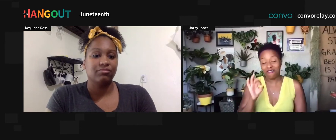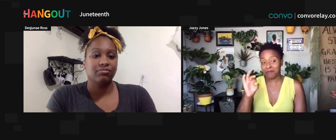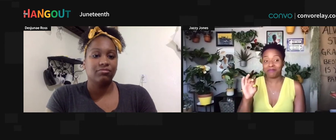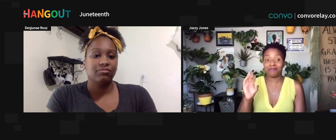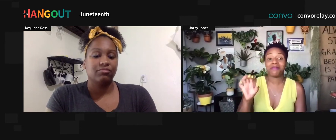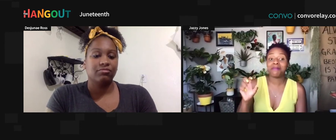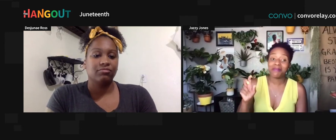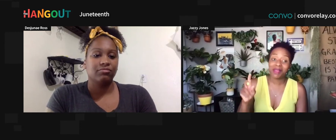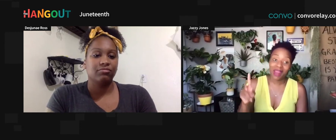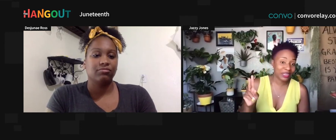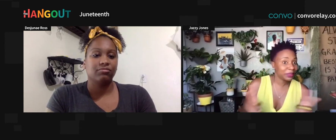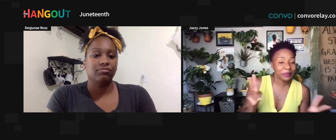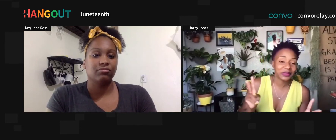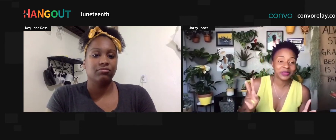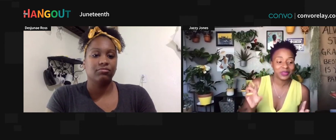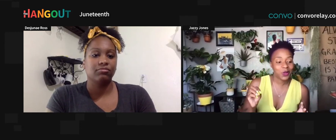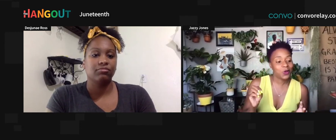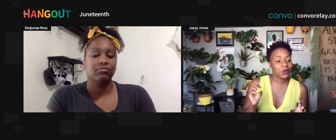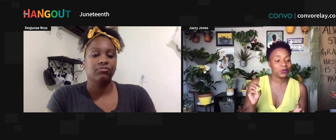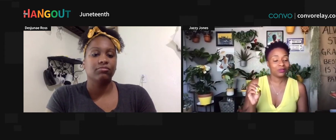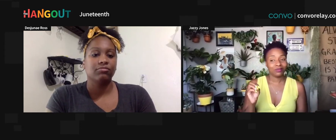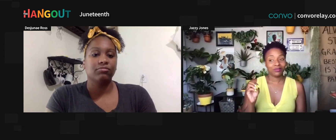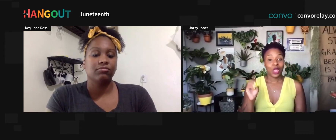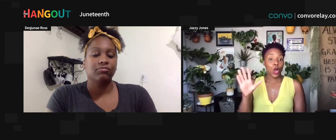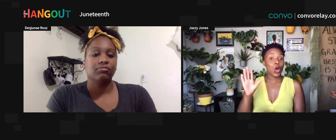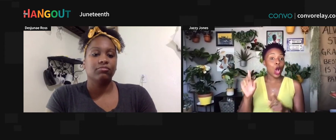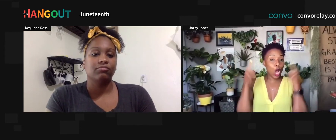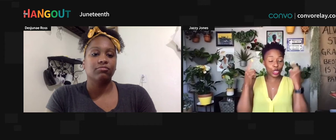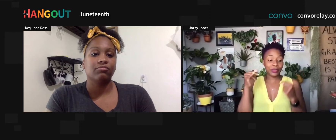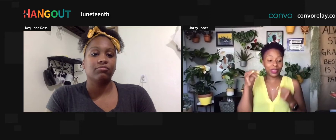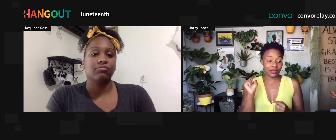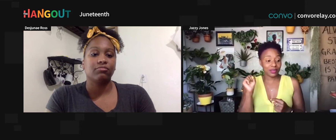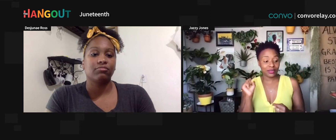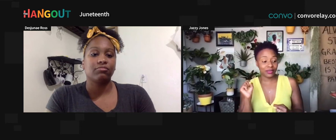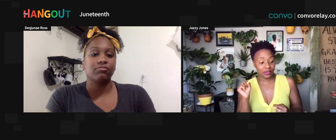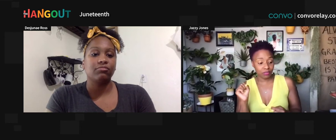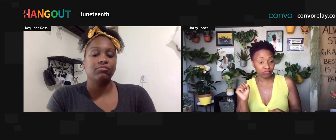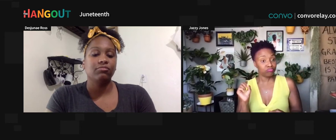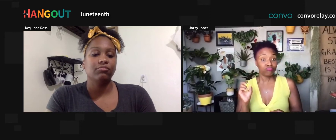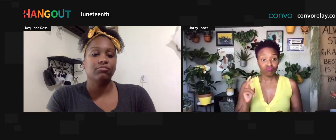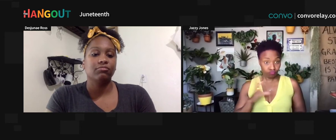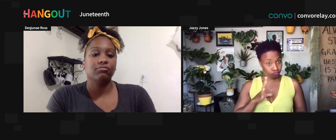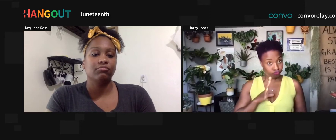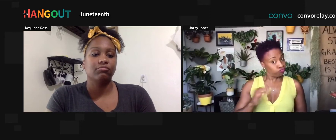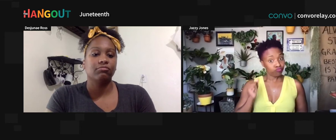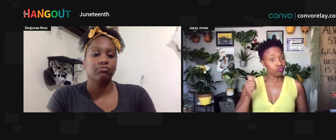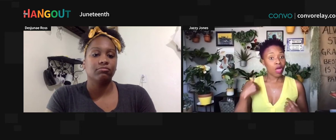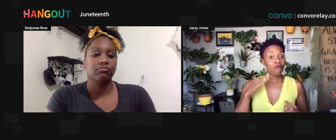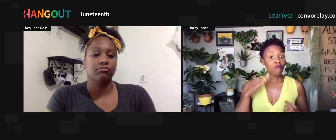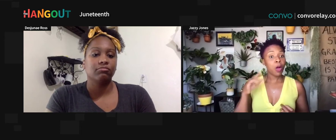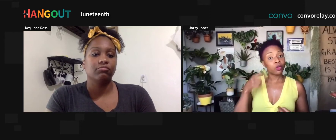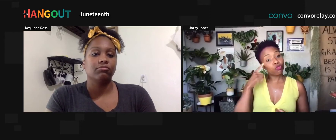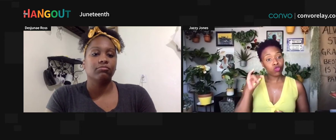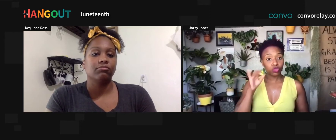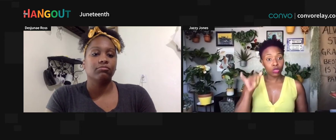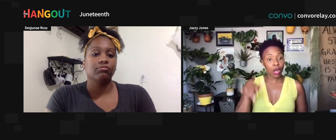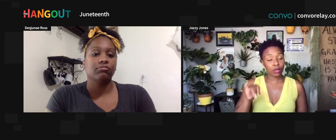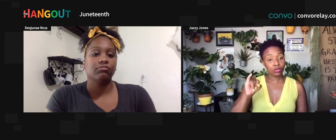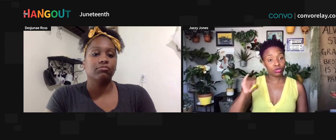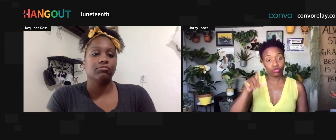uh, horrific circumstances. Uh, so she argued with